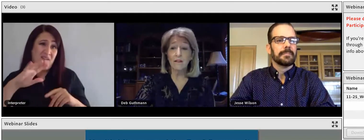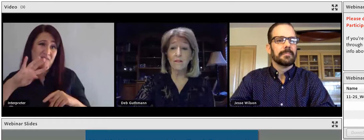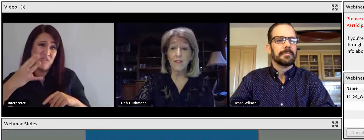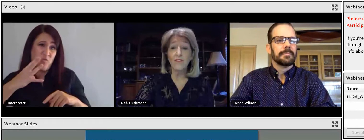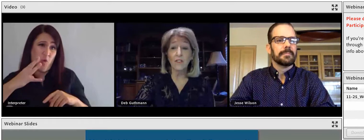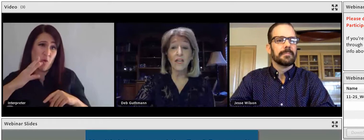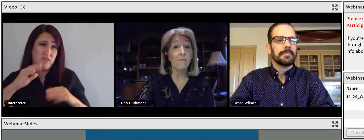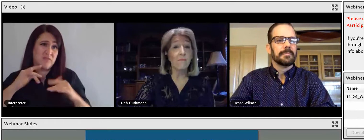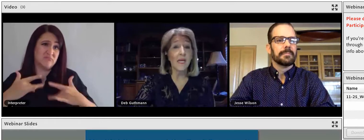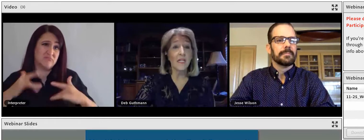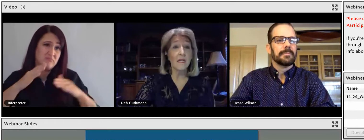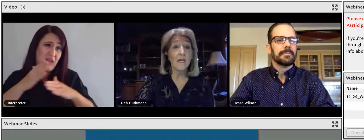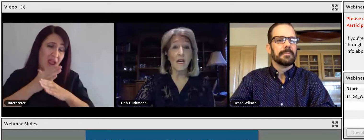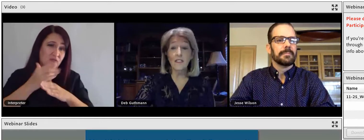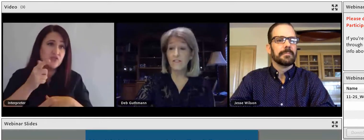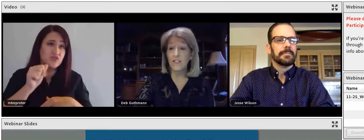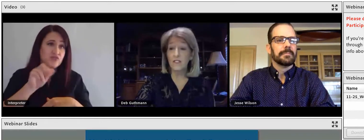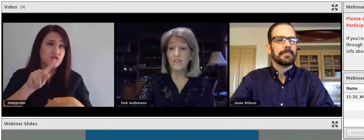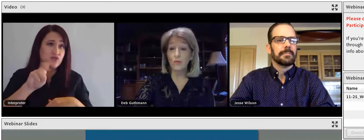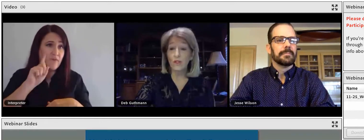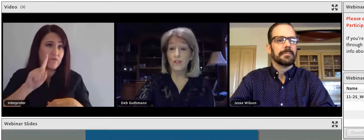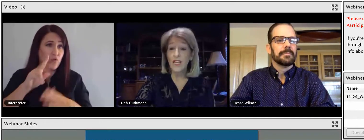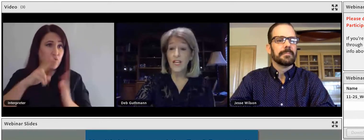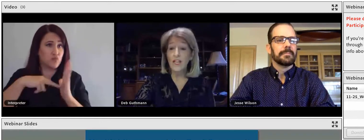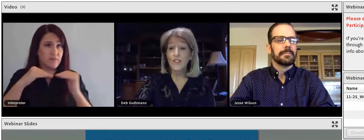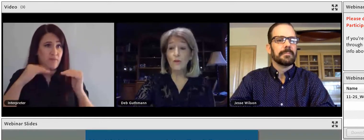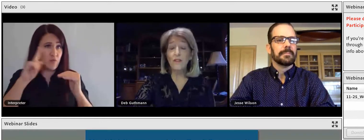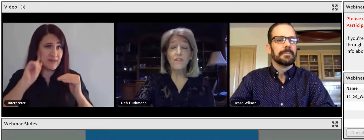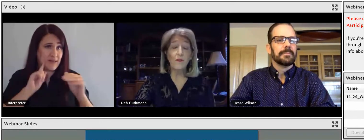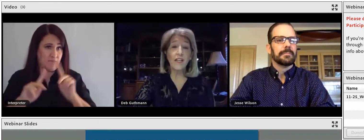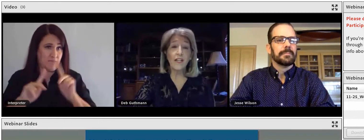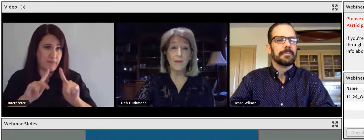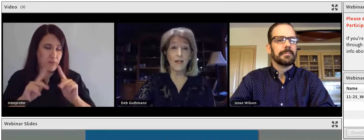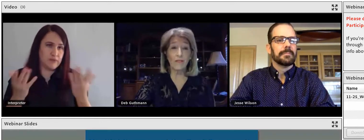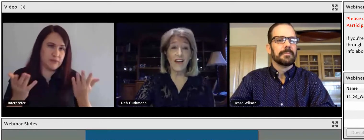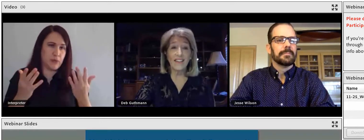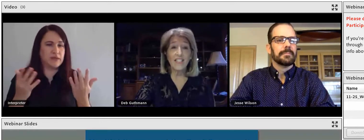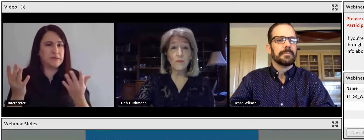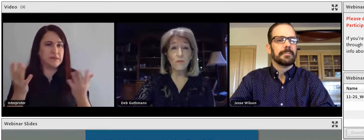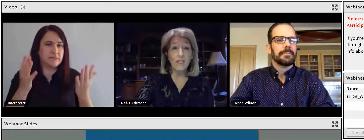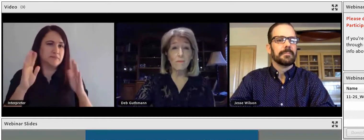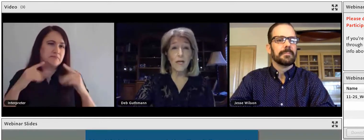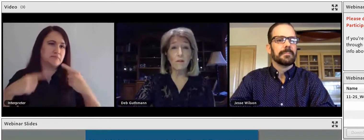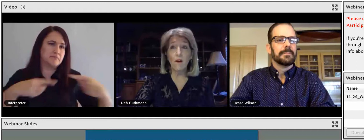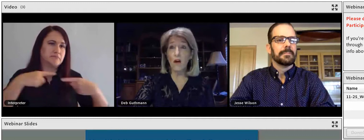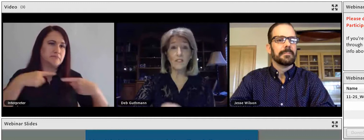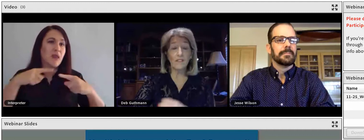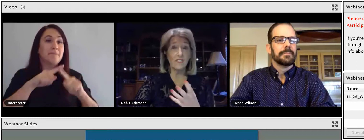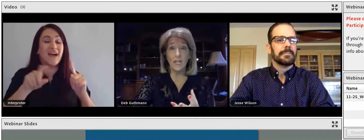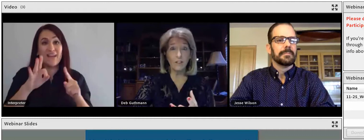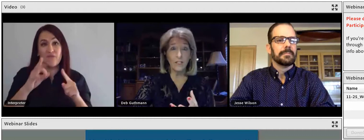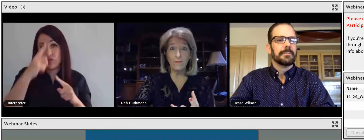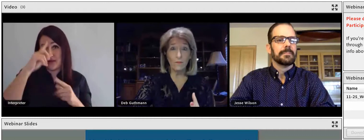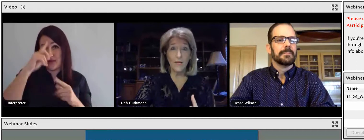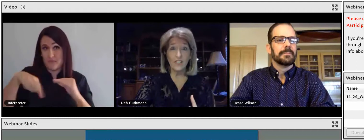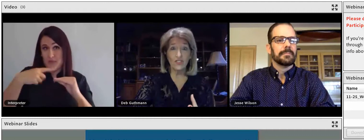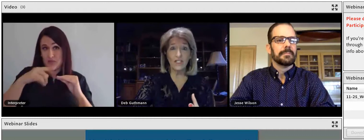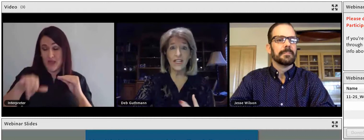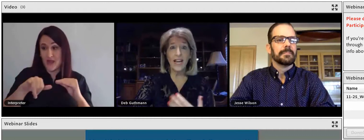reading level of many deaf individuals. So if you think about that, and you think about all of this